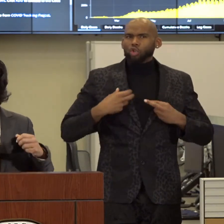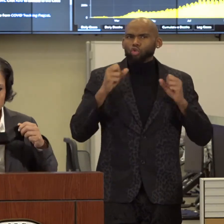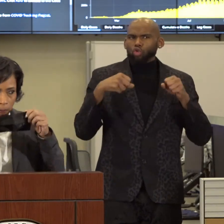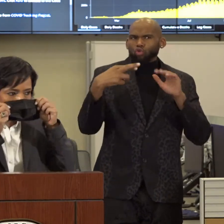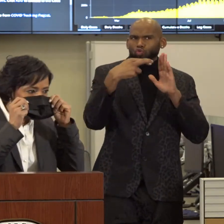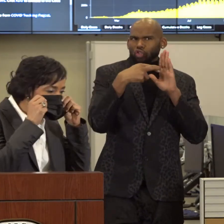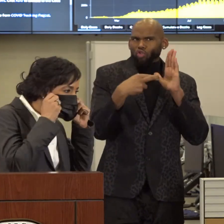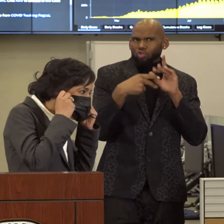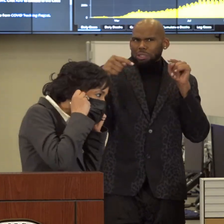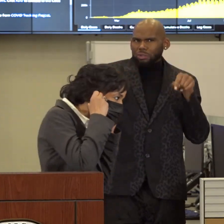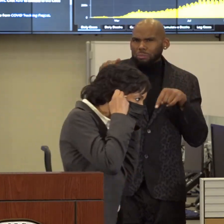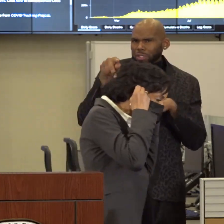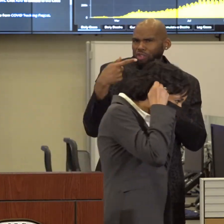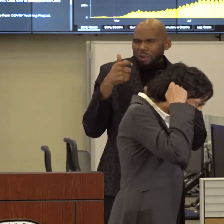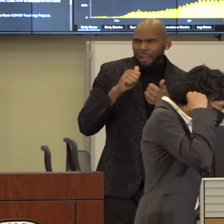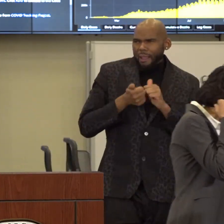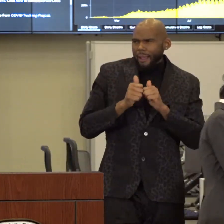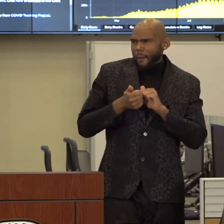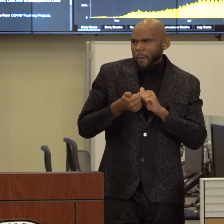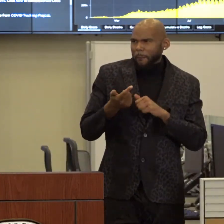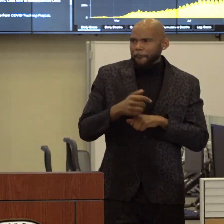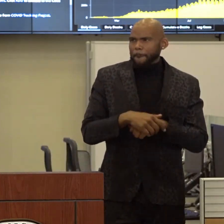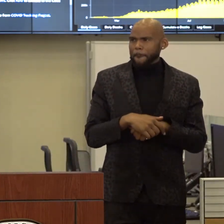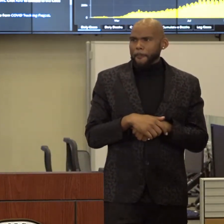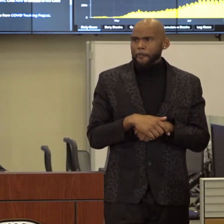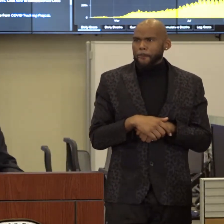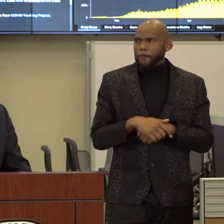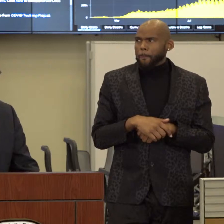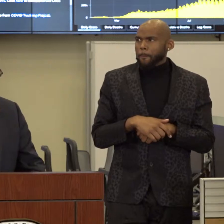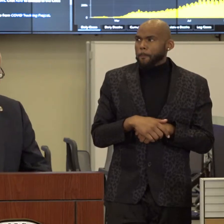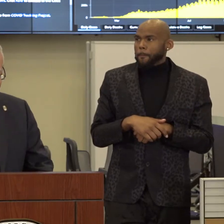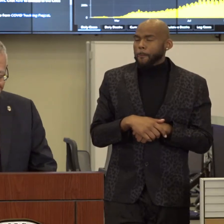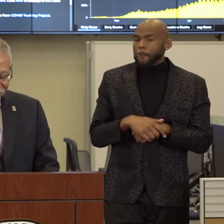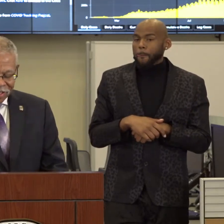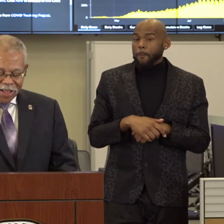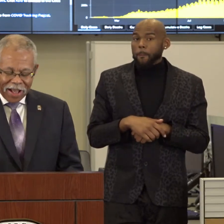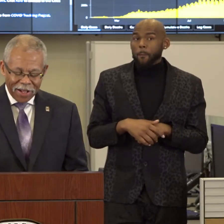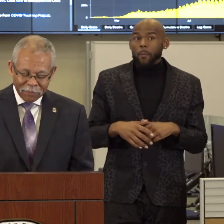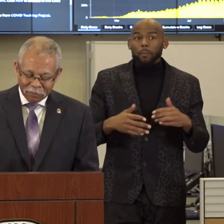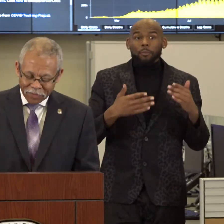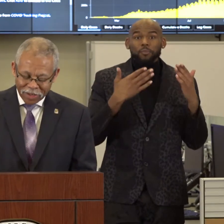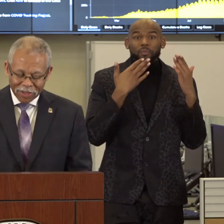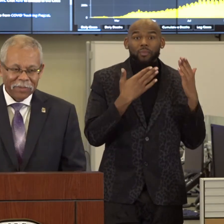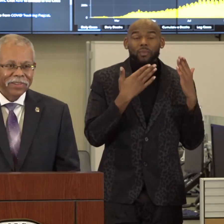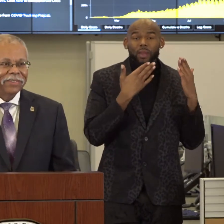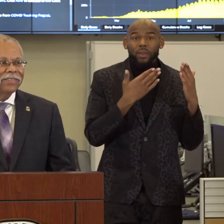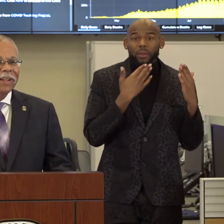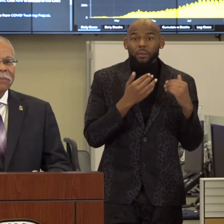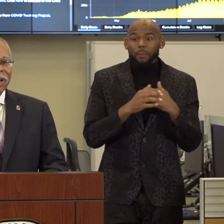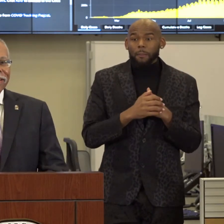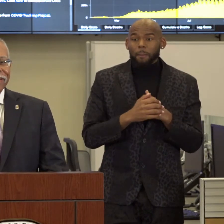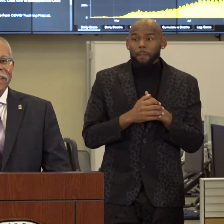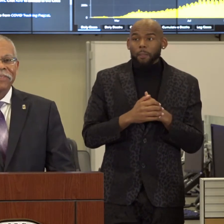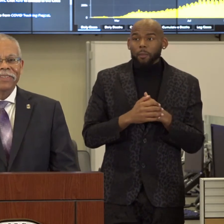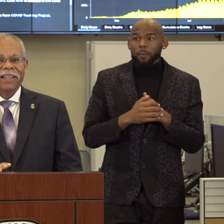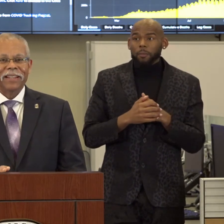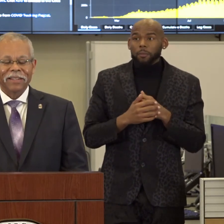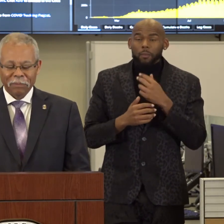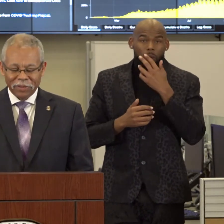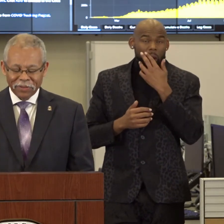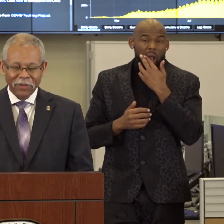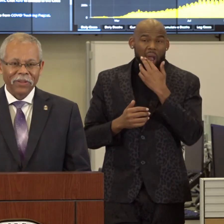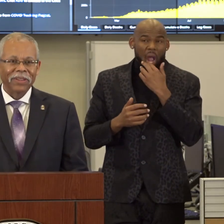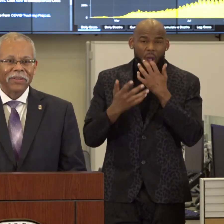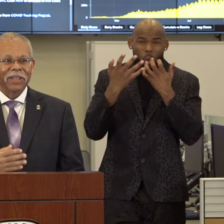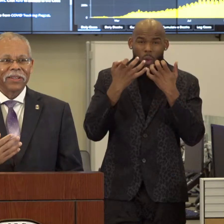first place. Thank you. Let me just start by level setting a